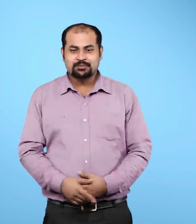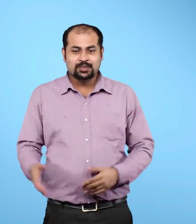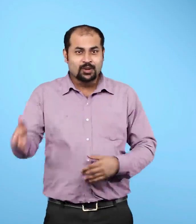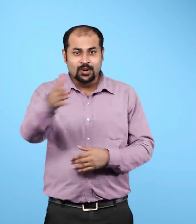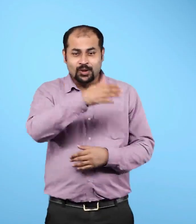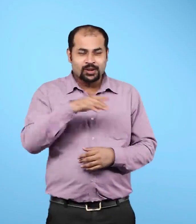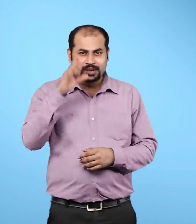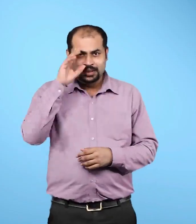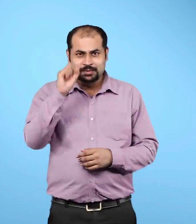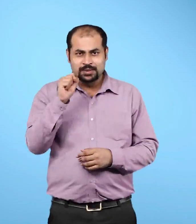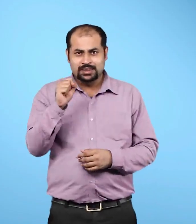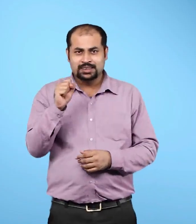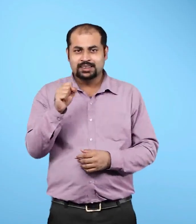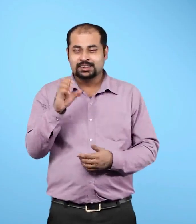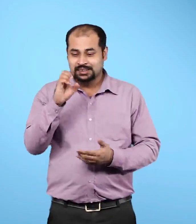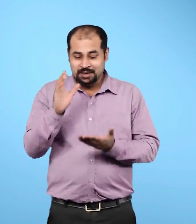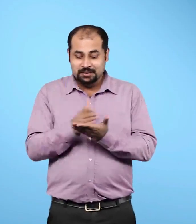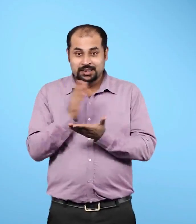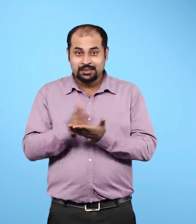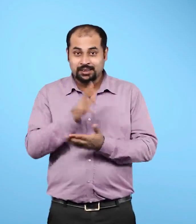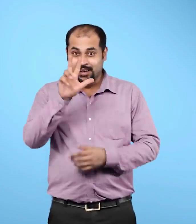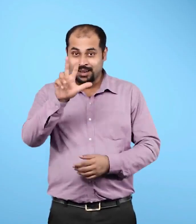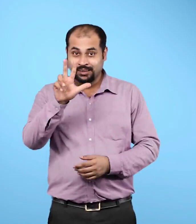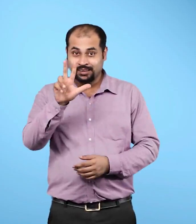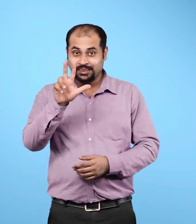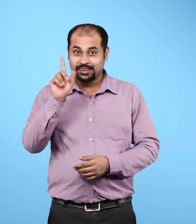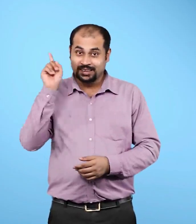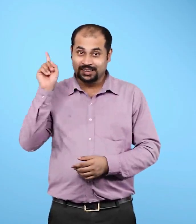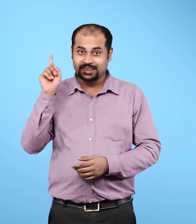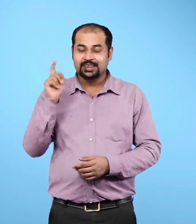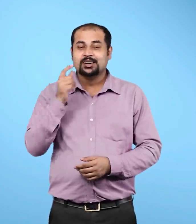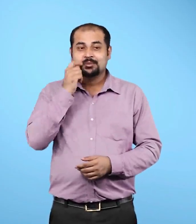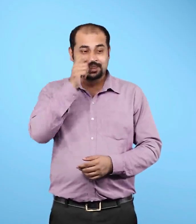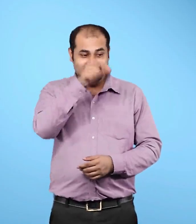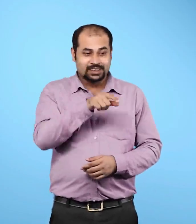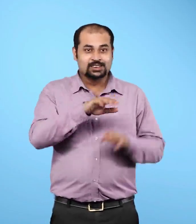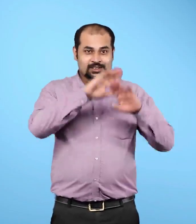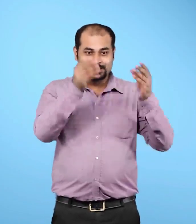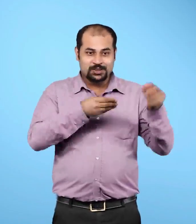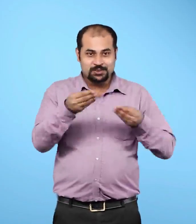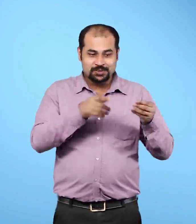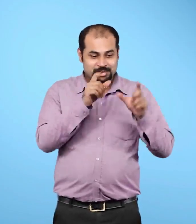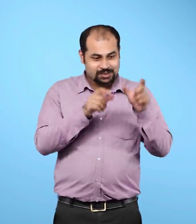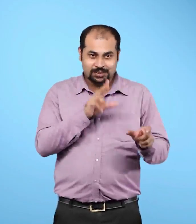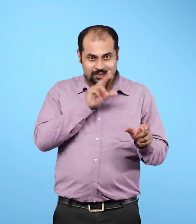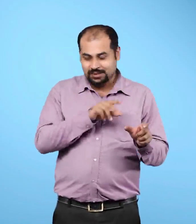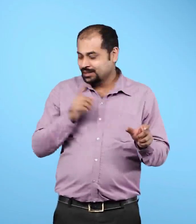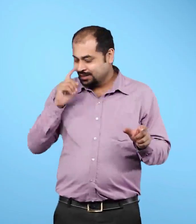Hope you remember the girl from Chapter 8 who tricked the shopkeeper in solving her mathematics